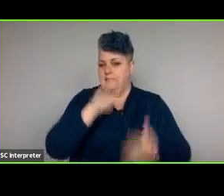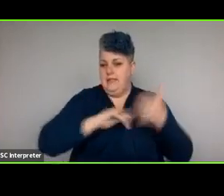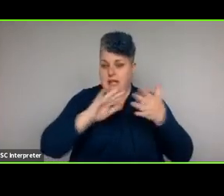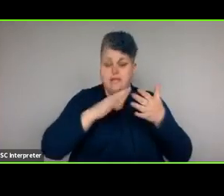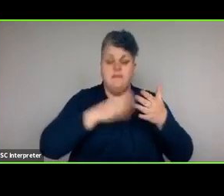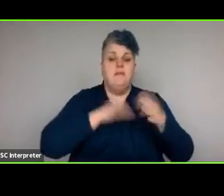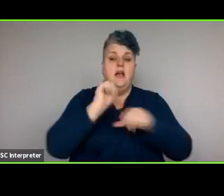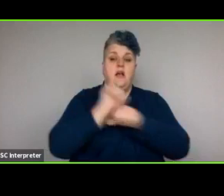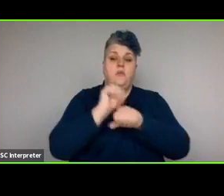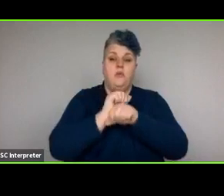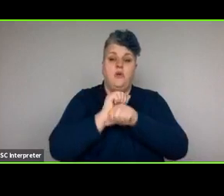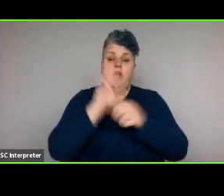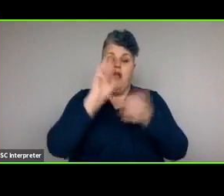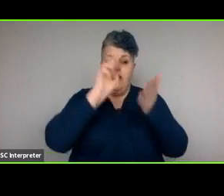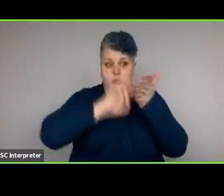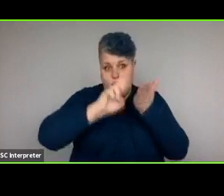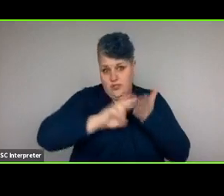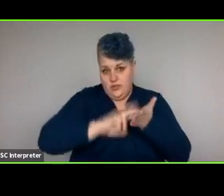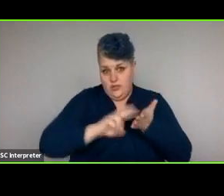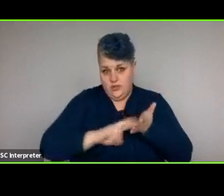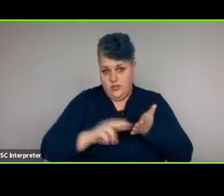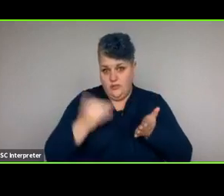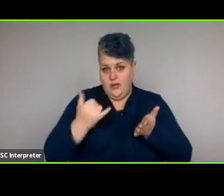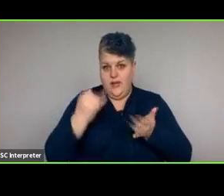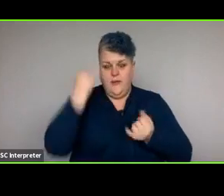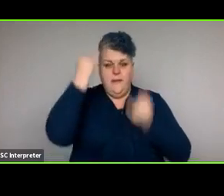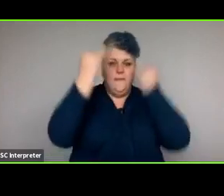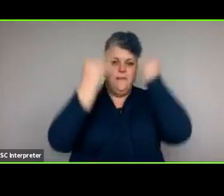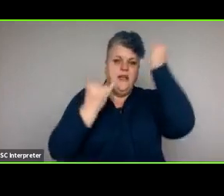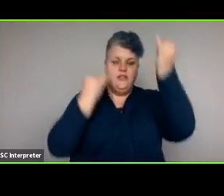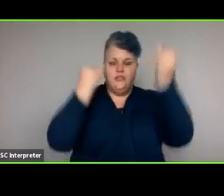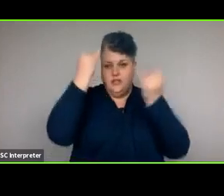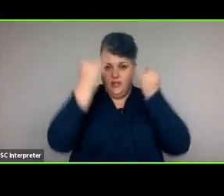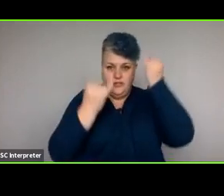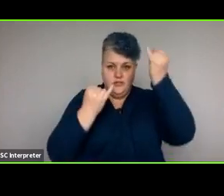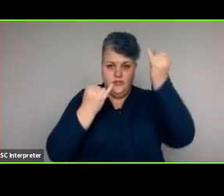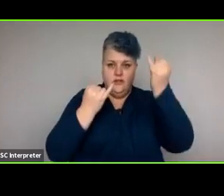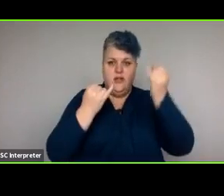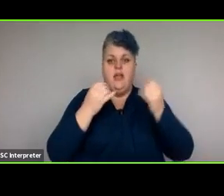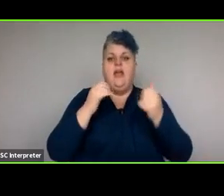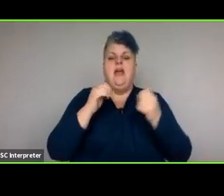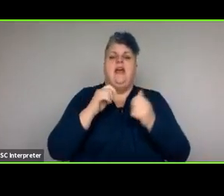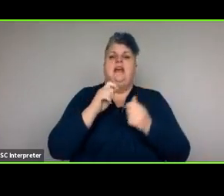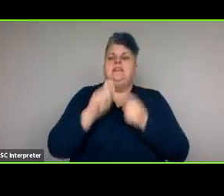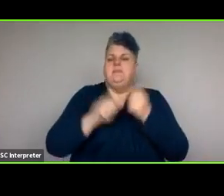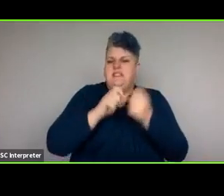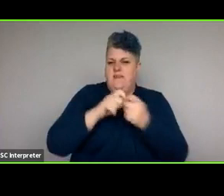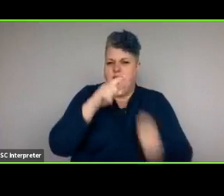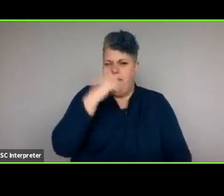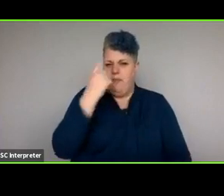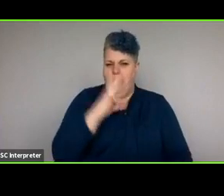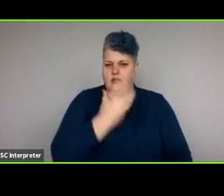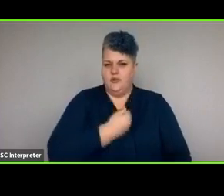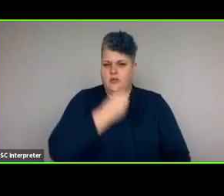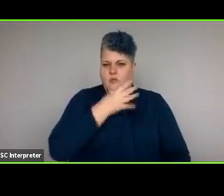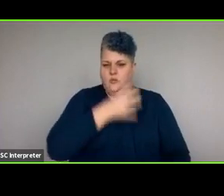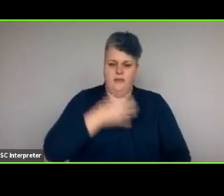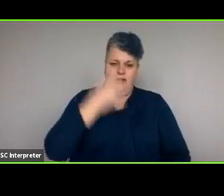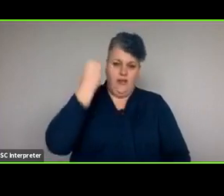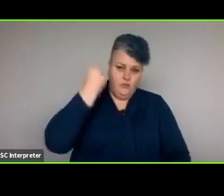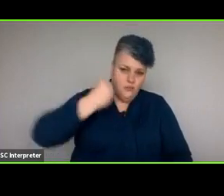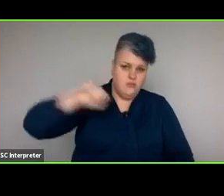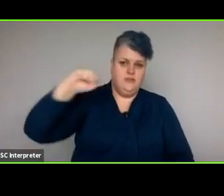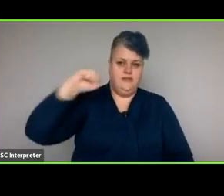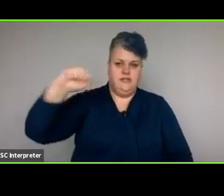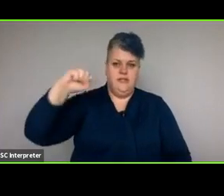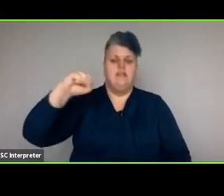is I research the ways that imagination inform the ways that Black trans women specifically resist